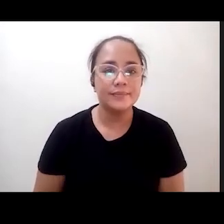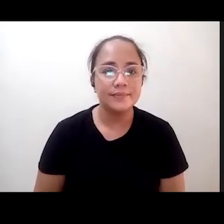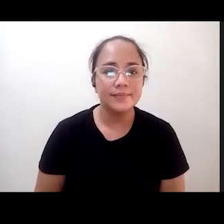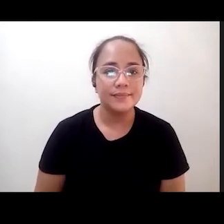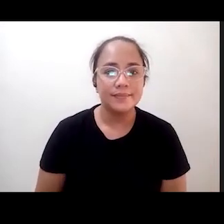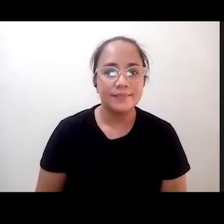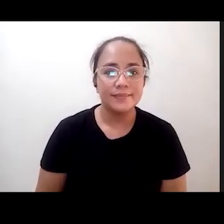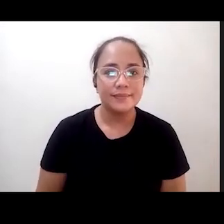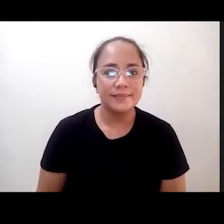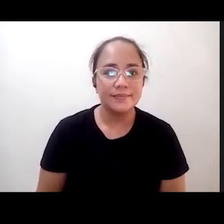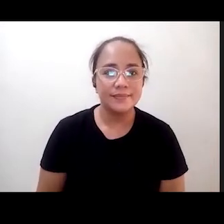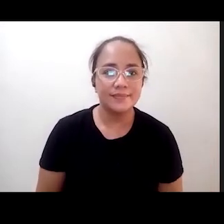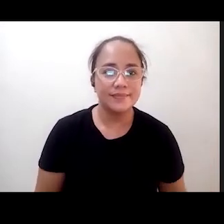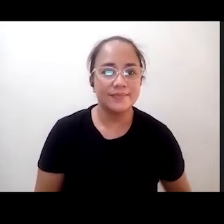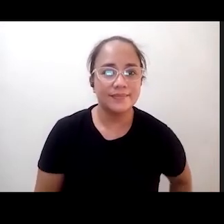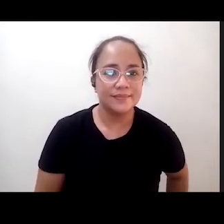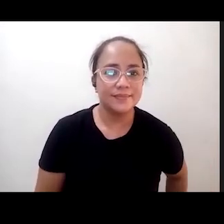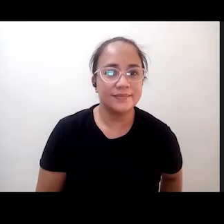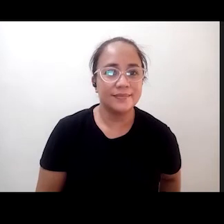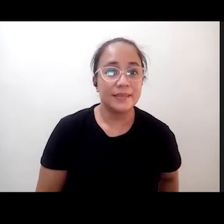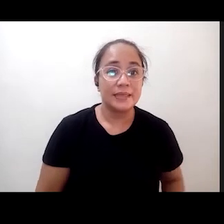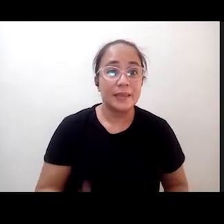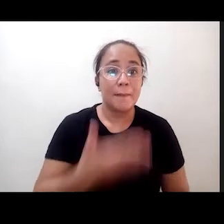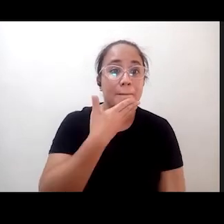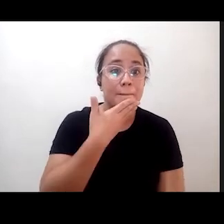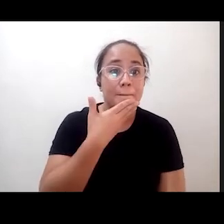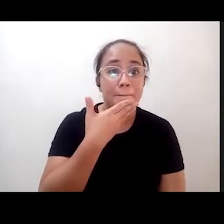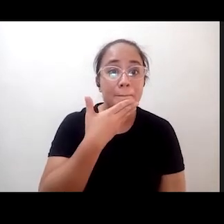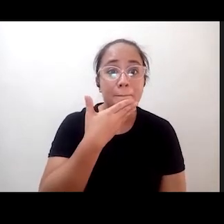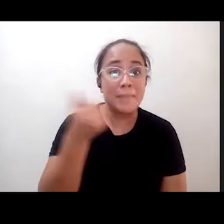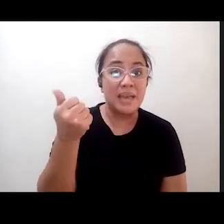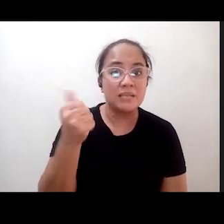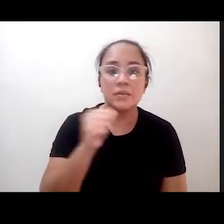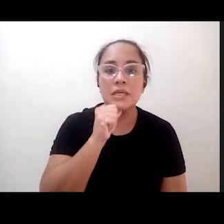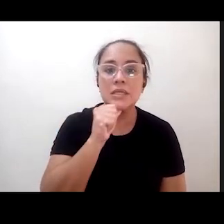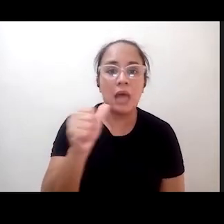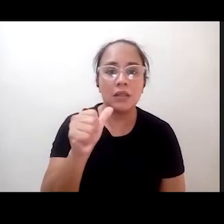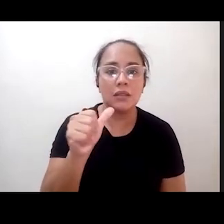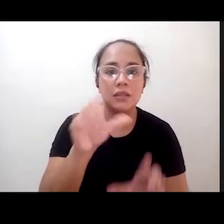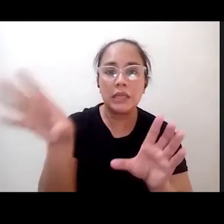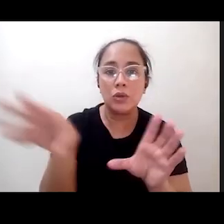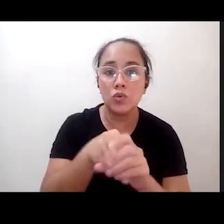I think it's better not to include